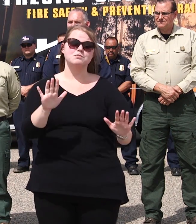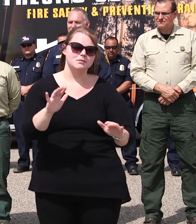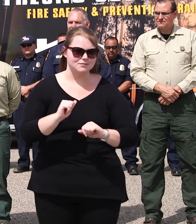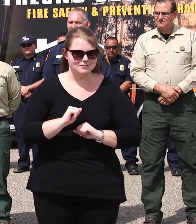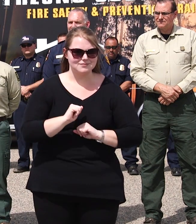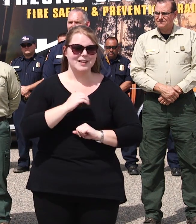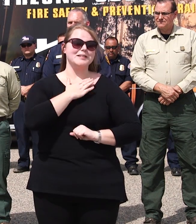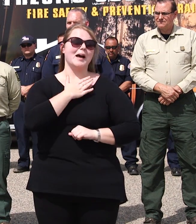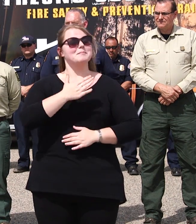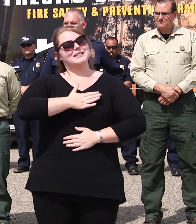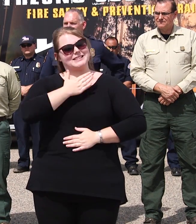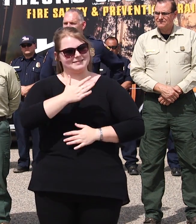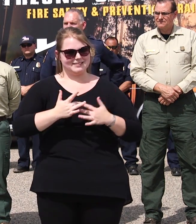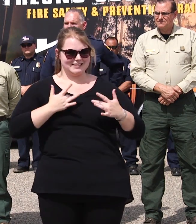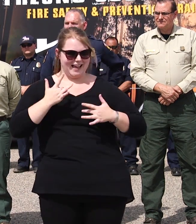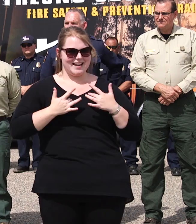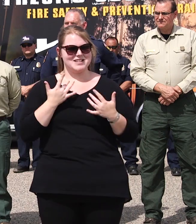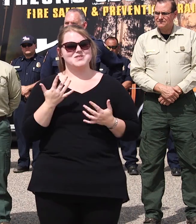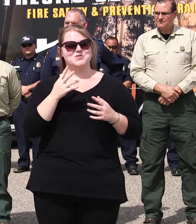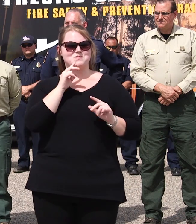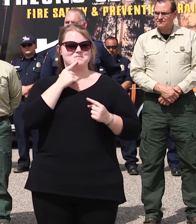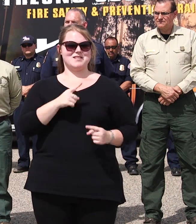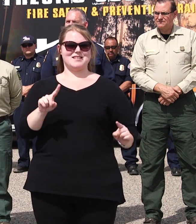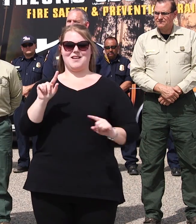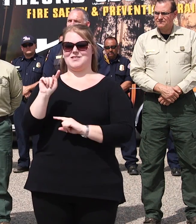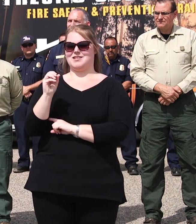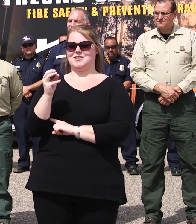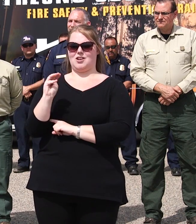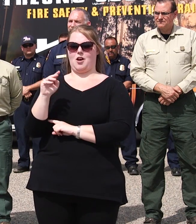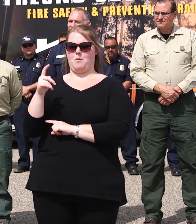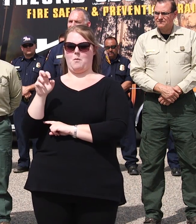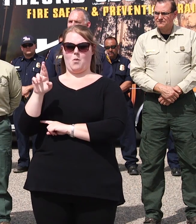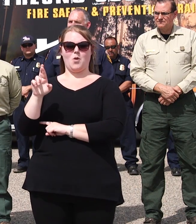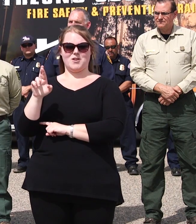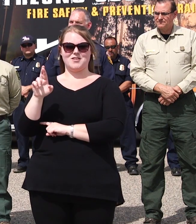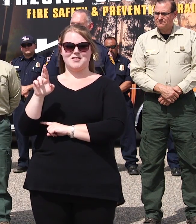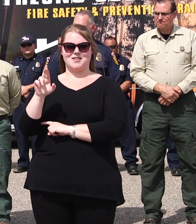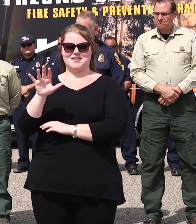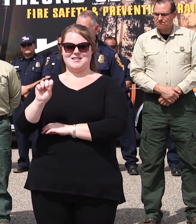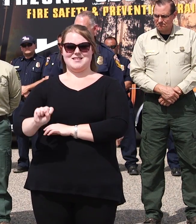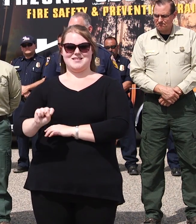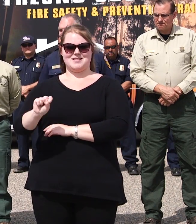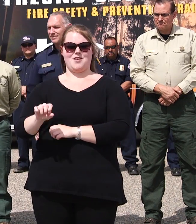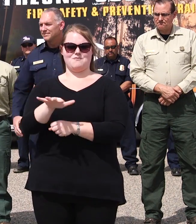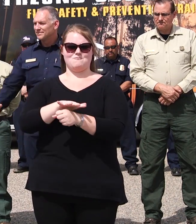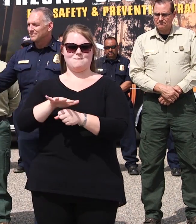pleased to announce Tom Porter, Southern Region Chief, CAL FIRE.